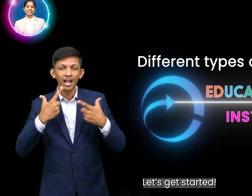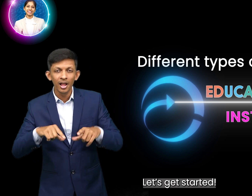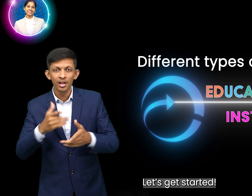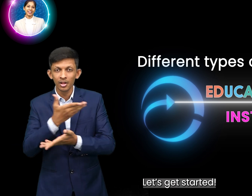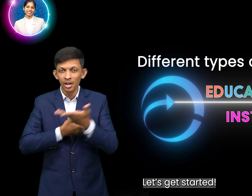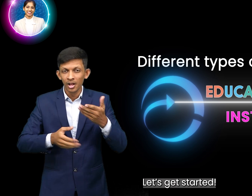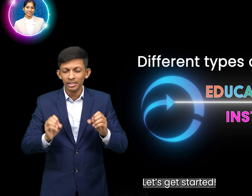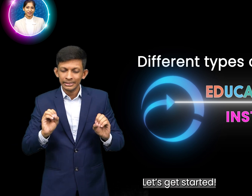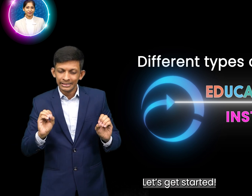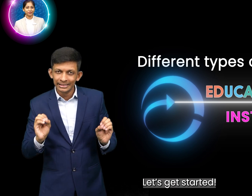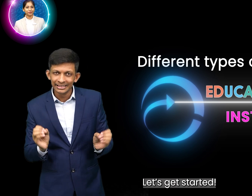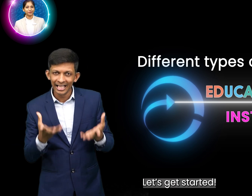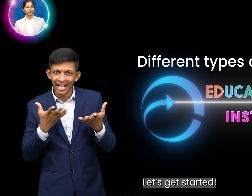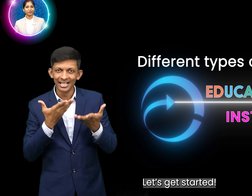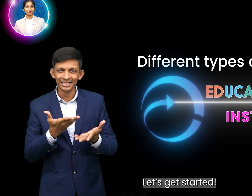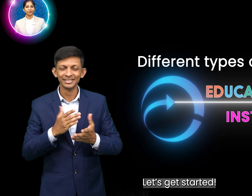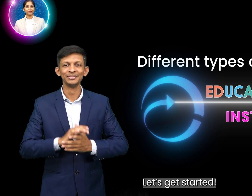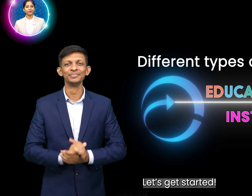Let's get started.